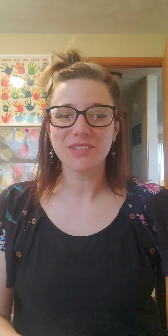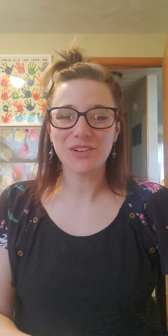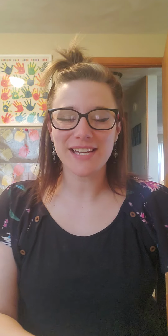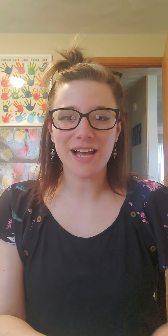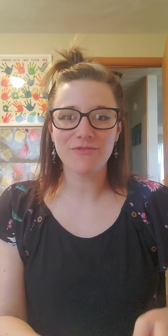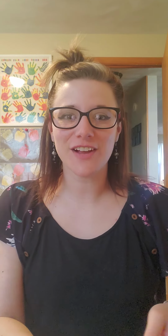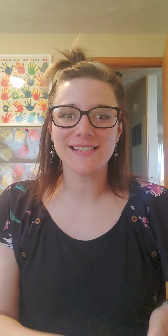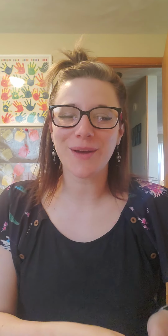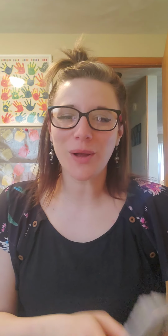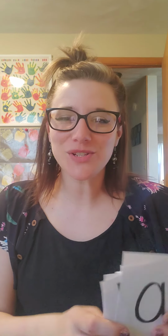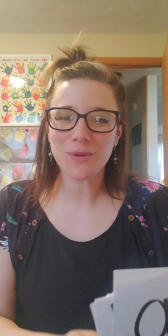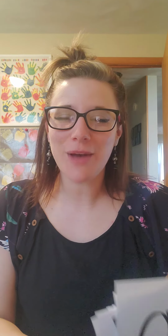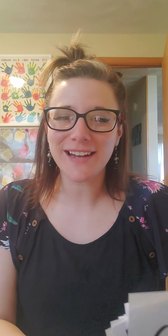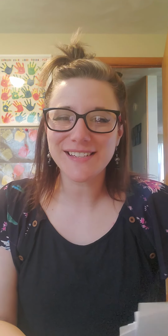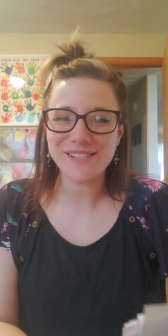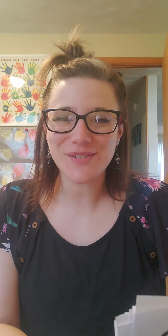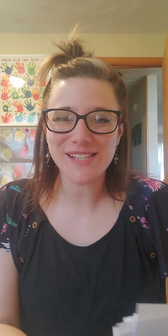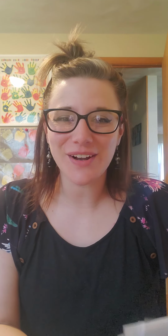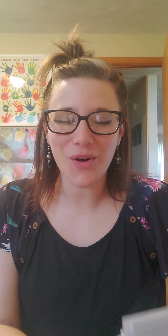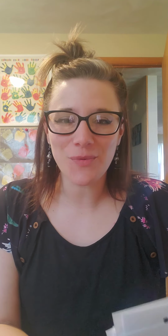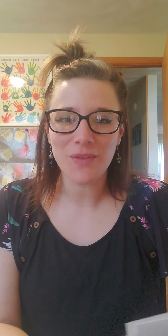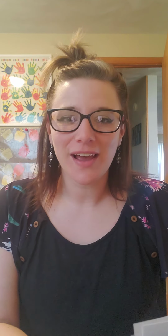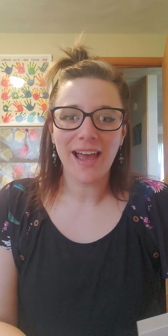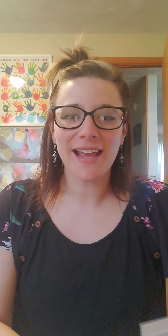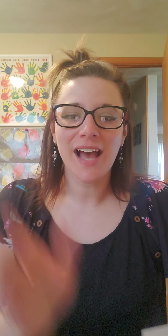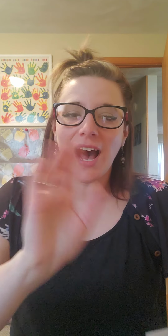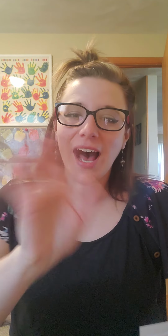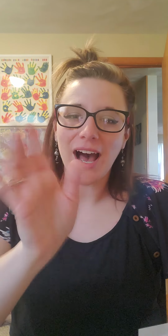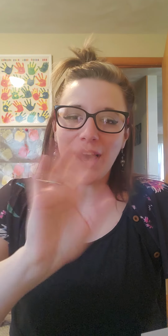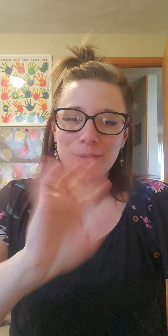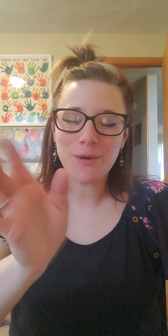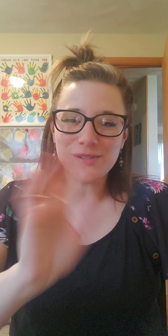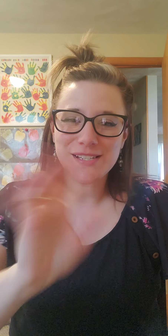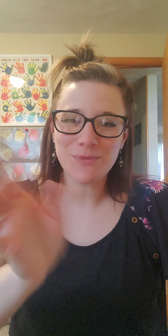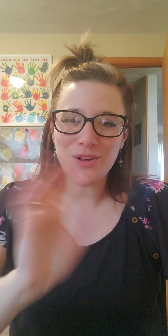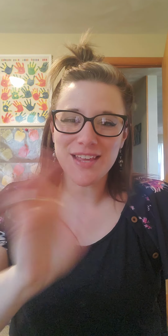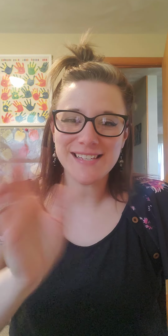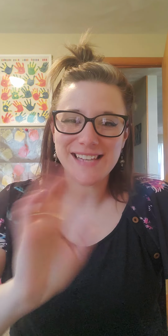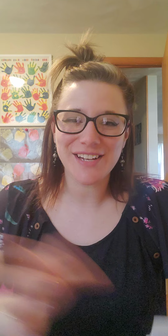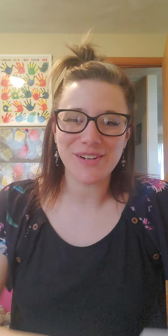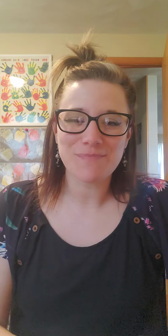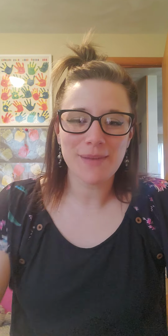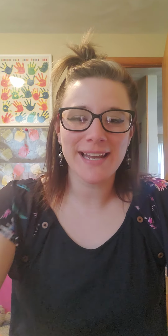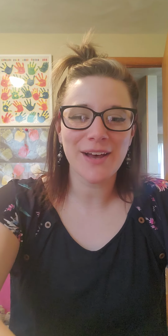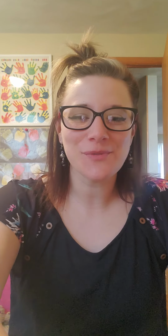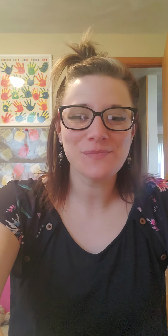Great job, friends. I want you to practice those at home. Okay? I'll be posting more things later. Bye now.